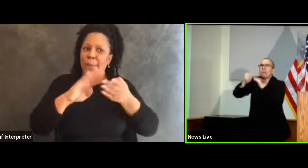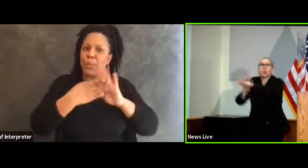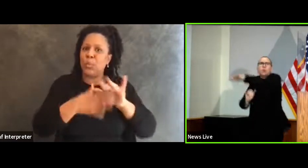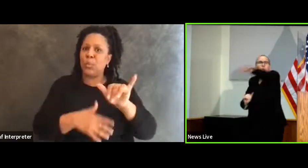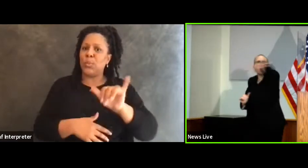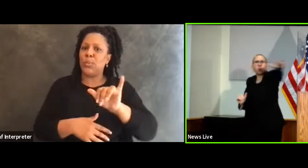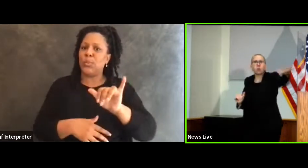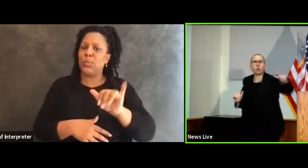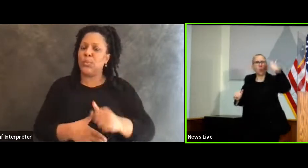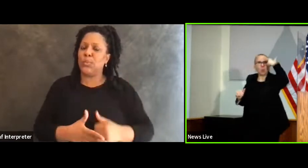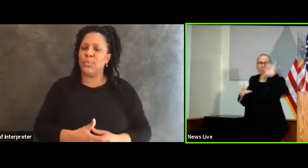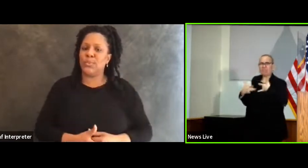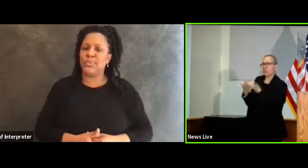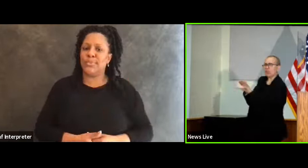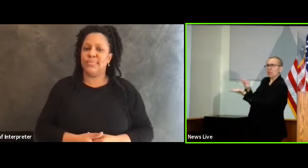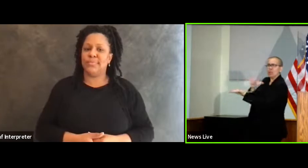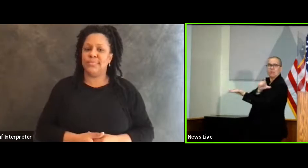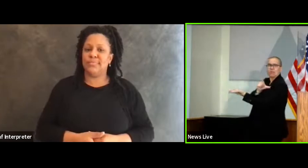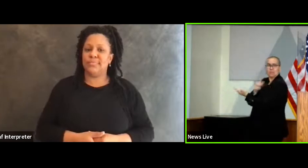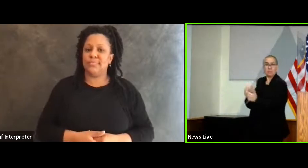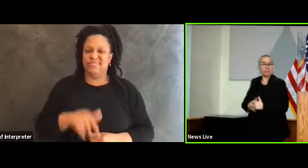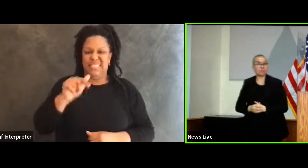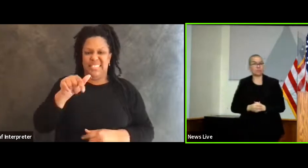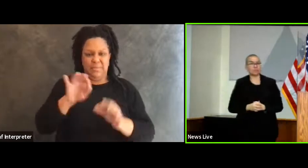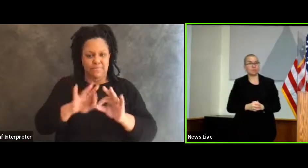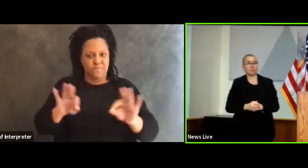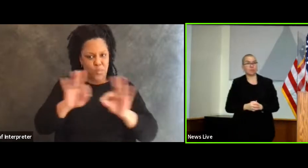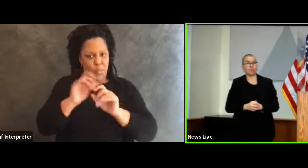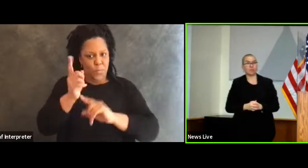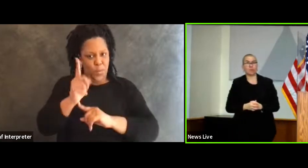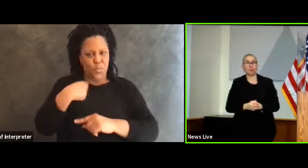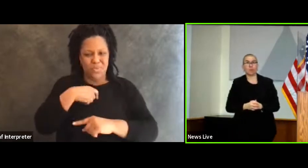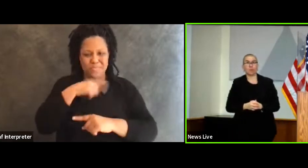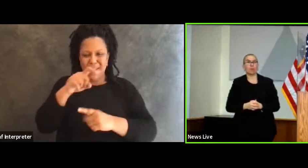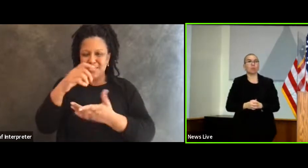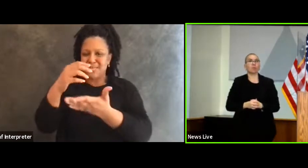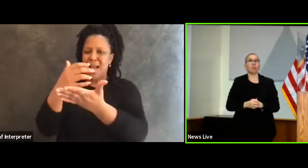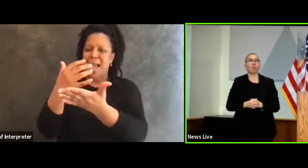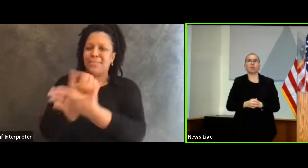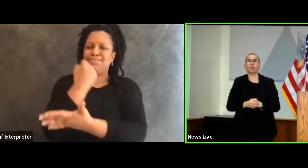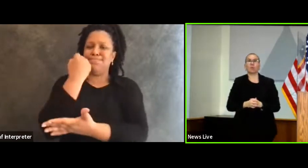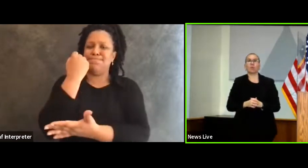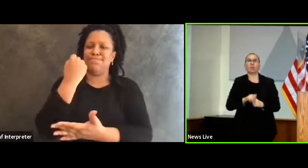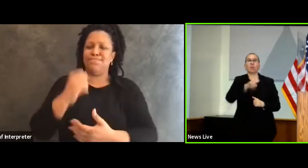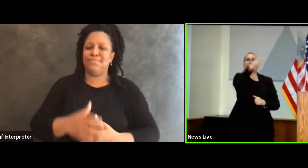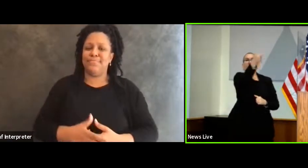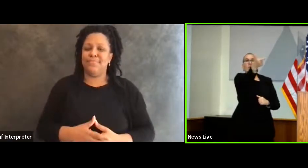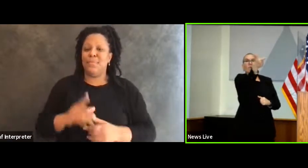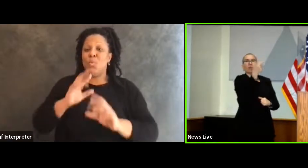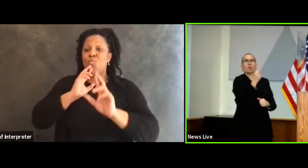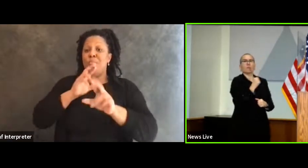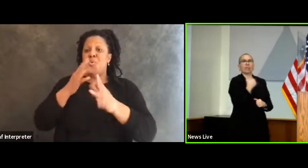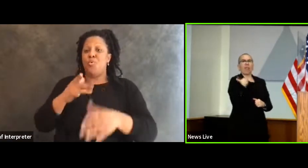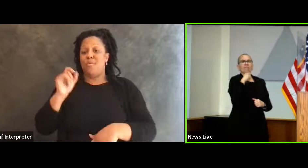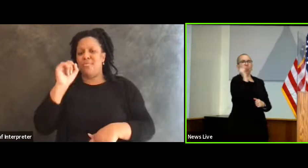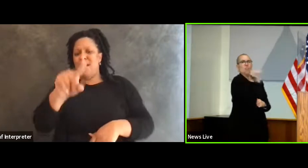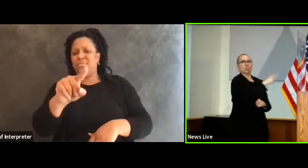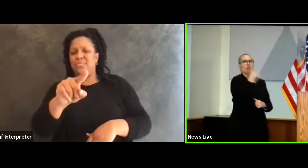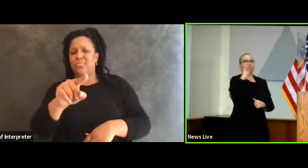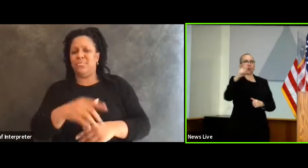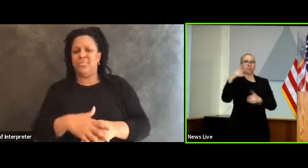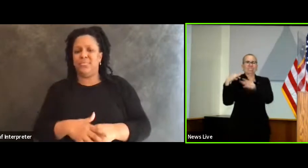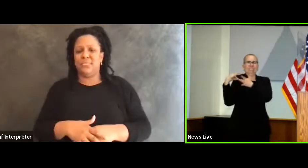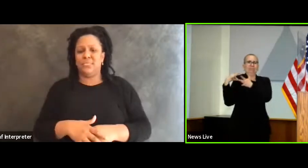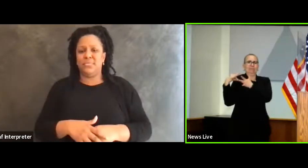trying to meet that moment. Ask Speaker Hortman question. You have to go to the podium,